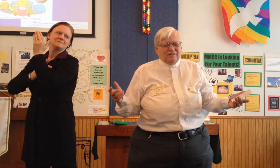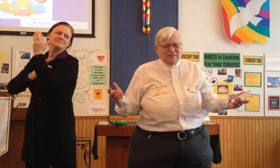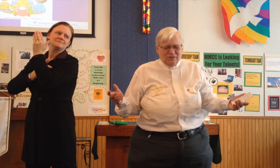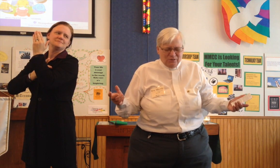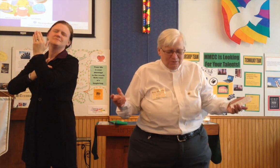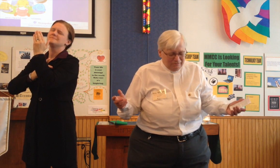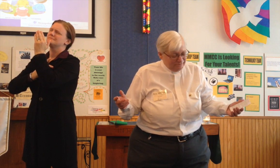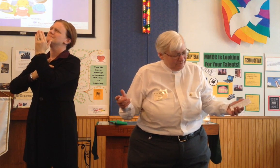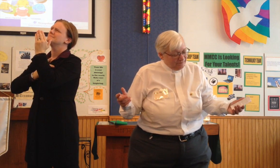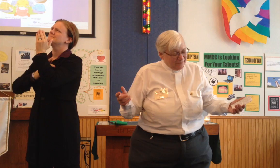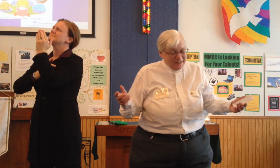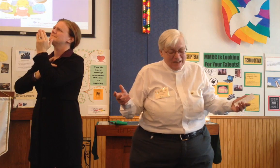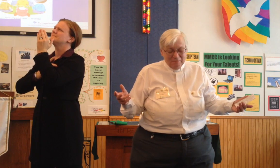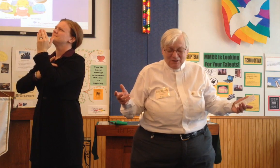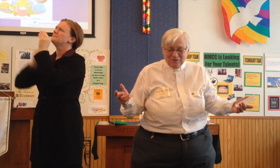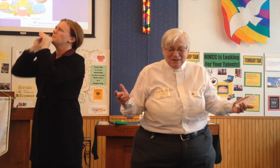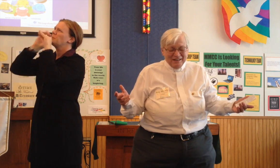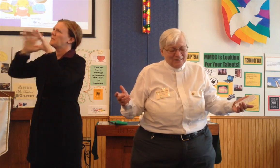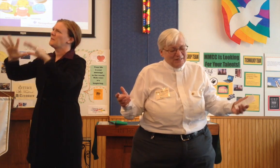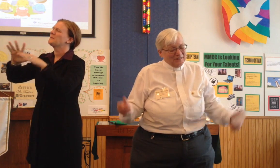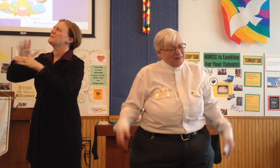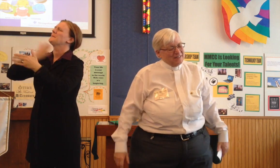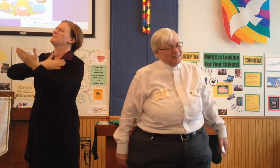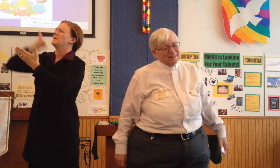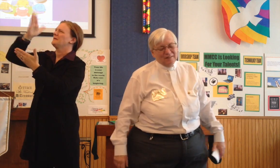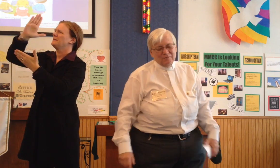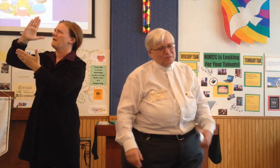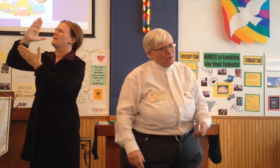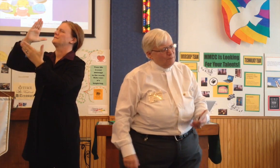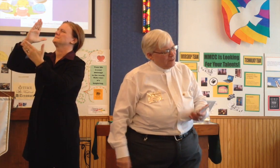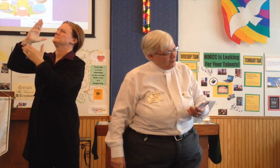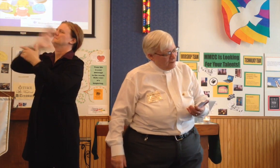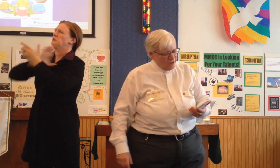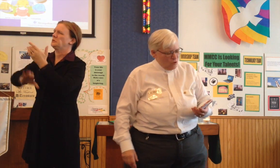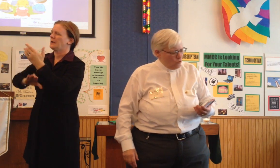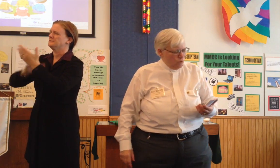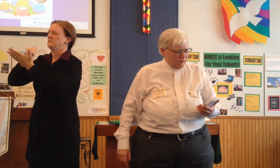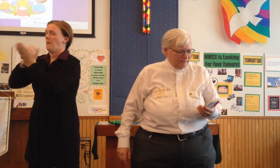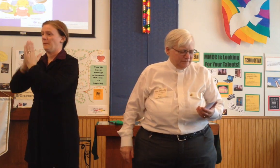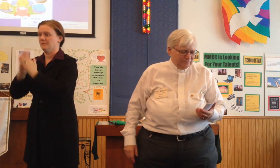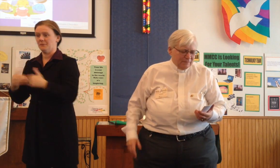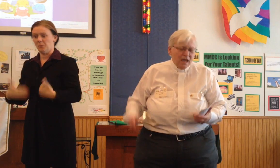blessed to you. In the name of the Creator and the Christ and the Comforter. Amen.